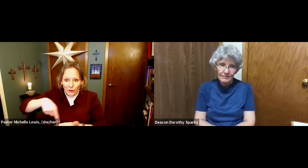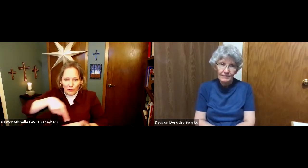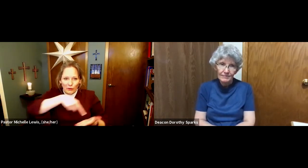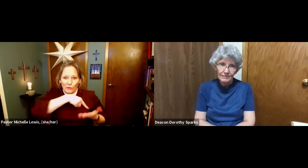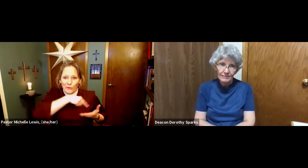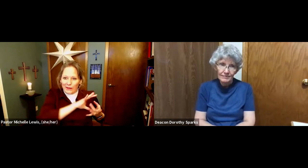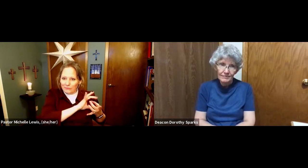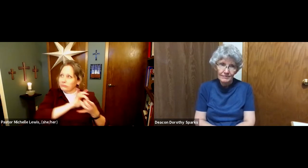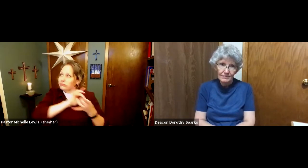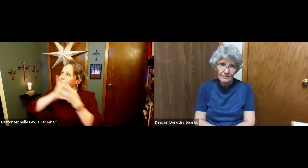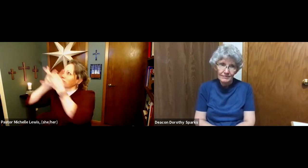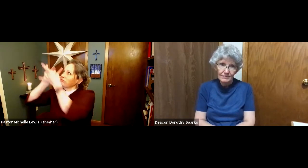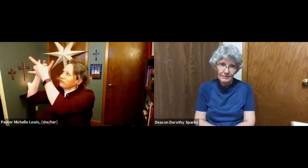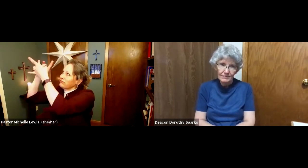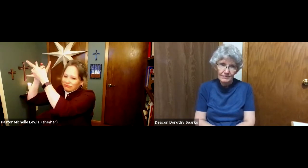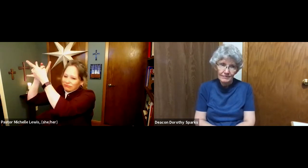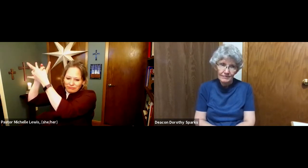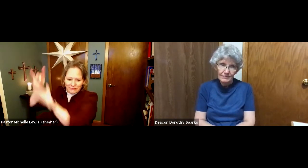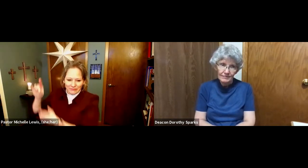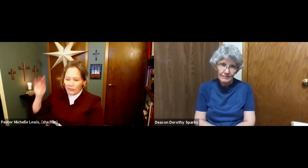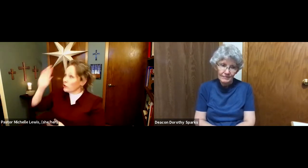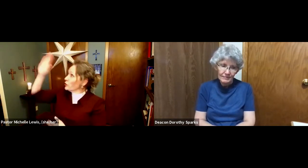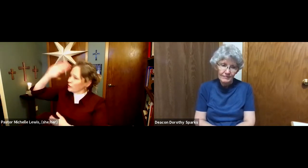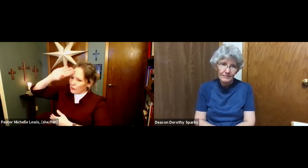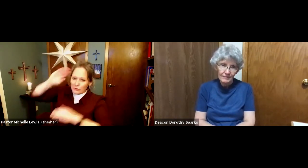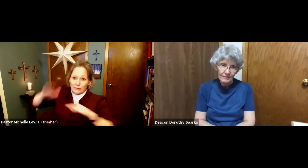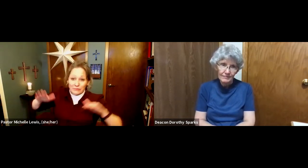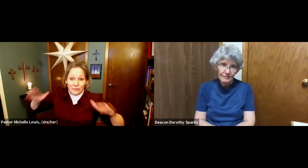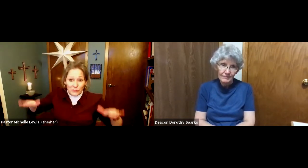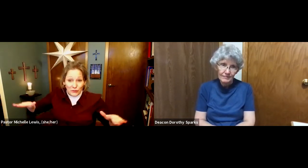you proclaim we are your daughters and sons.